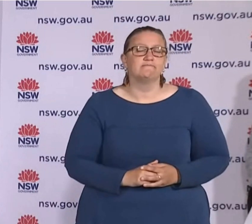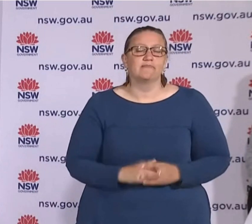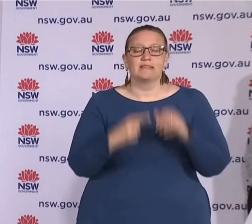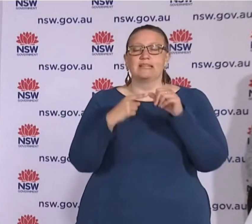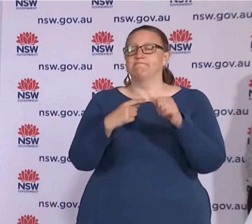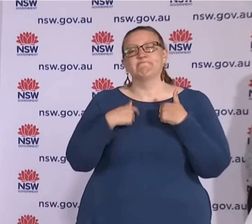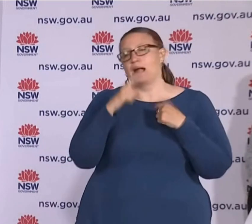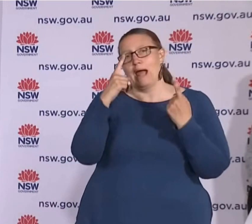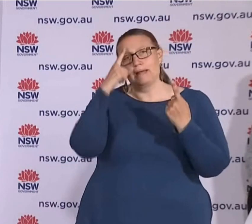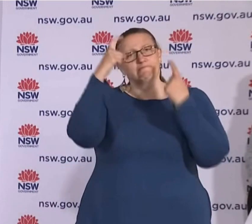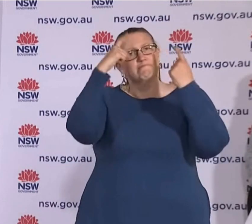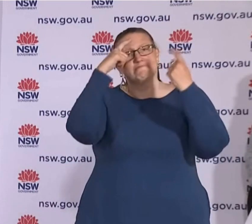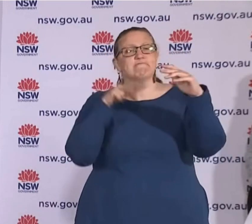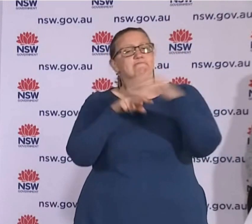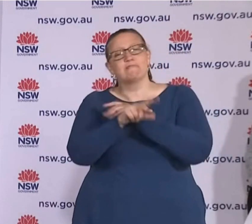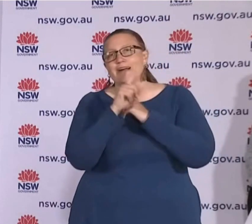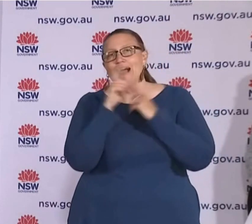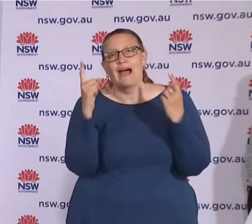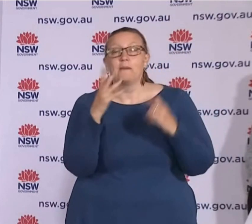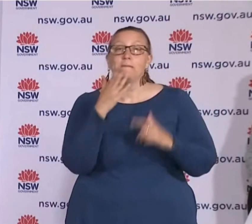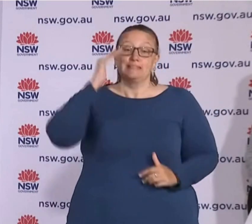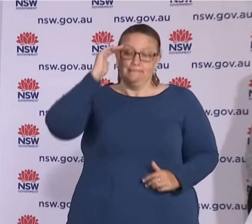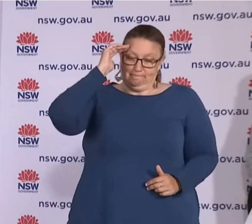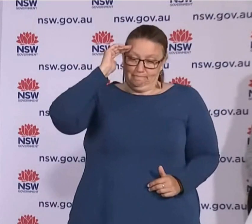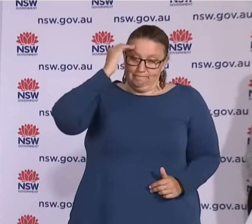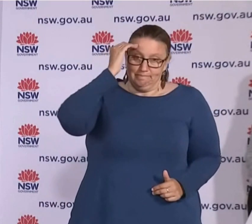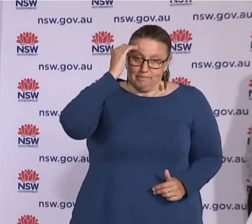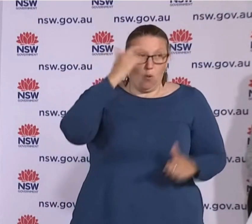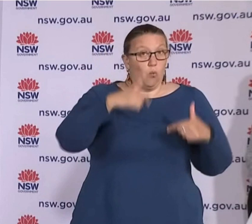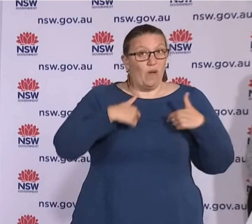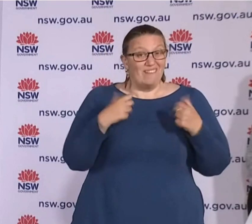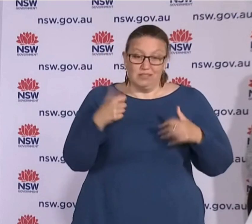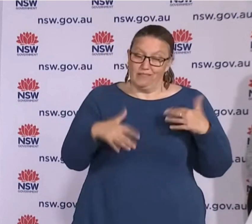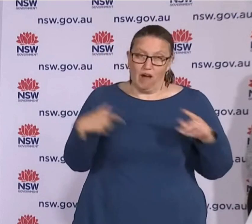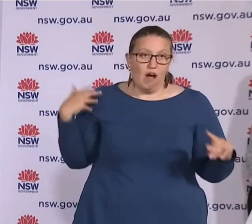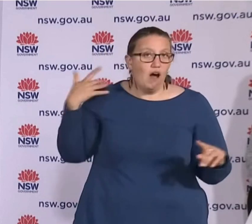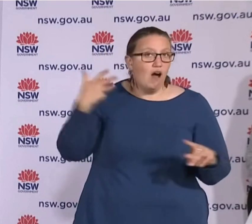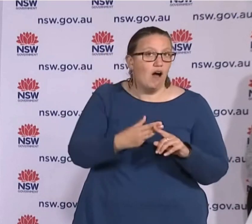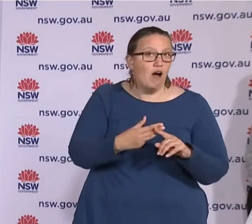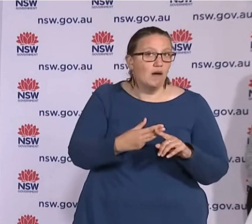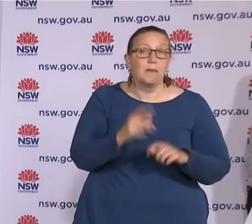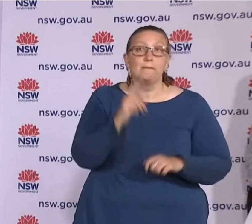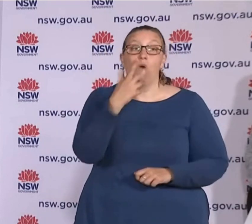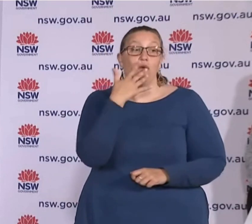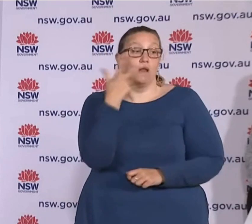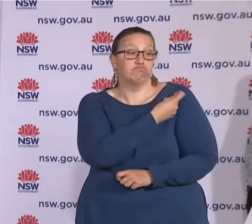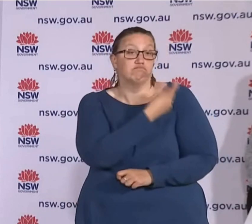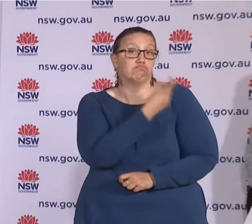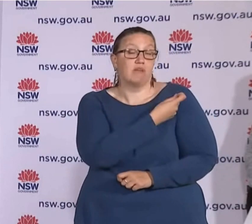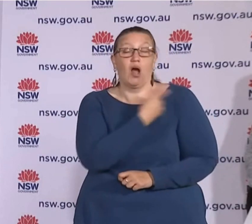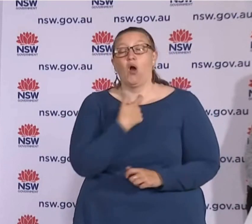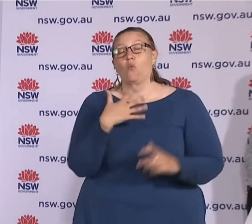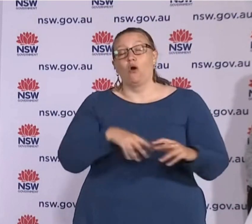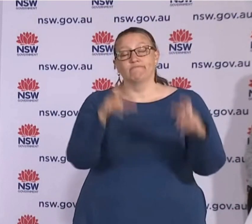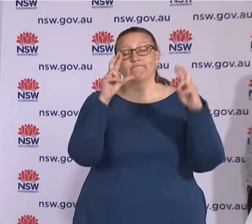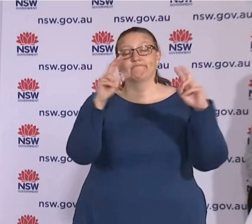very pleased that when we do hit that 70% double dose that our case numbers are lower than what they are now, because we know they're going to go up. We know that people are